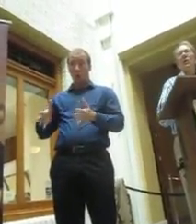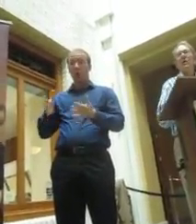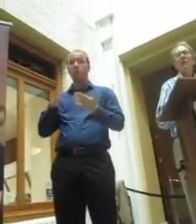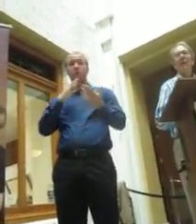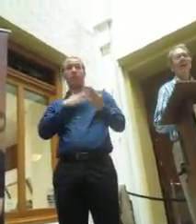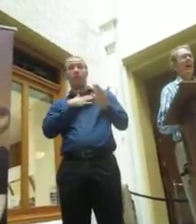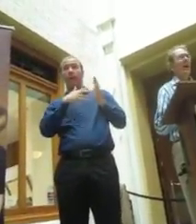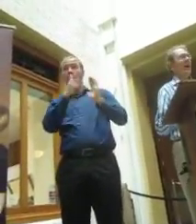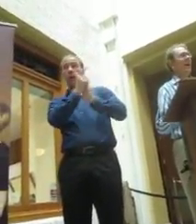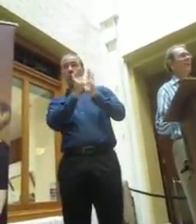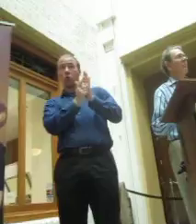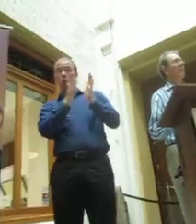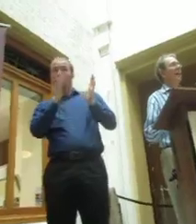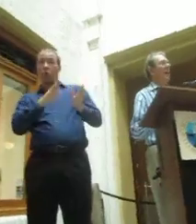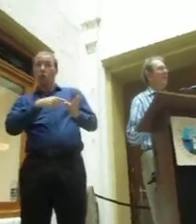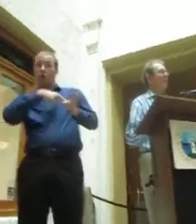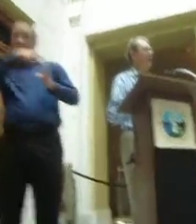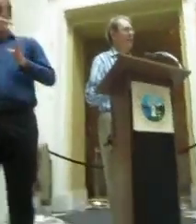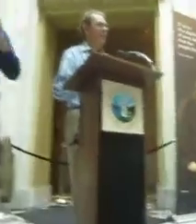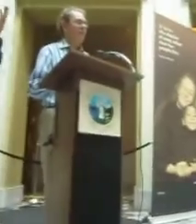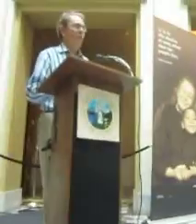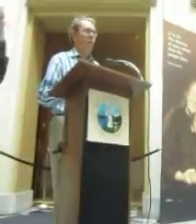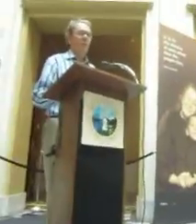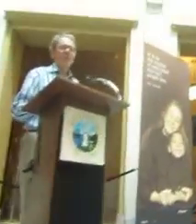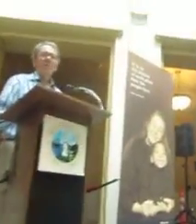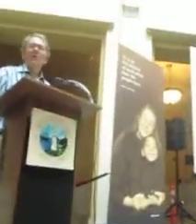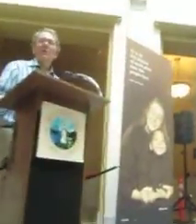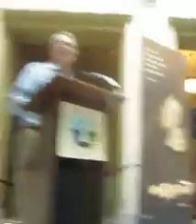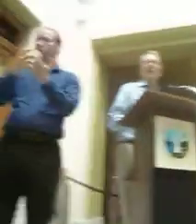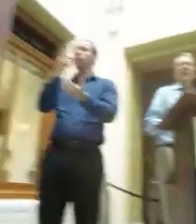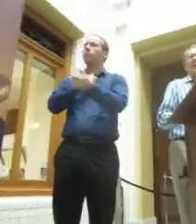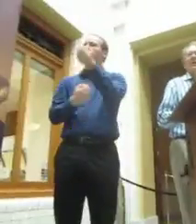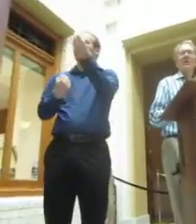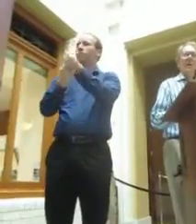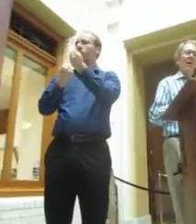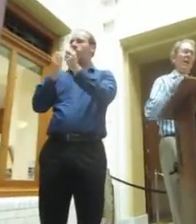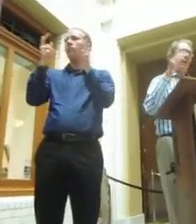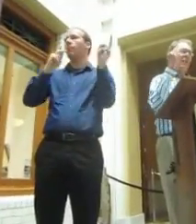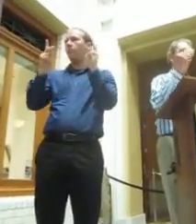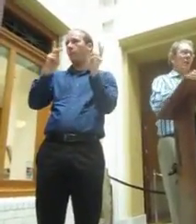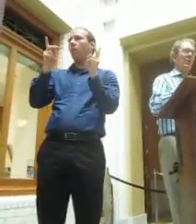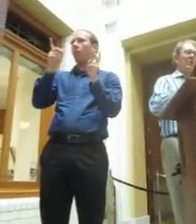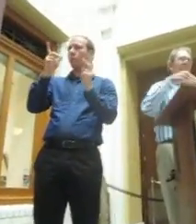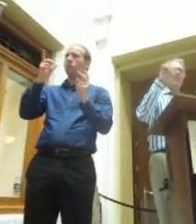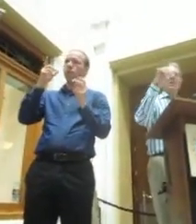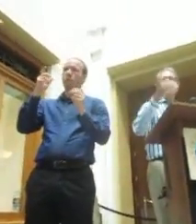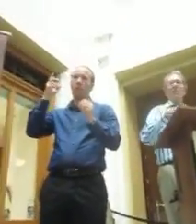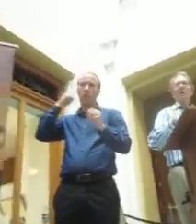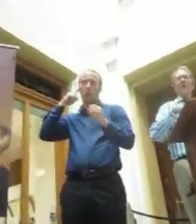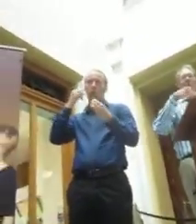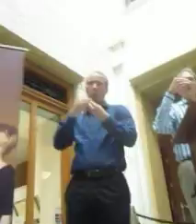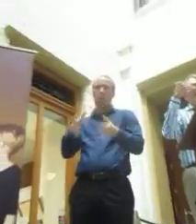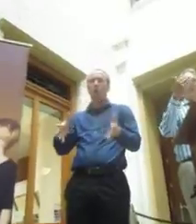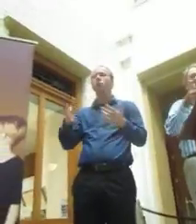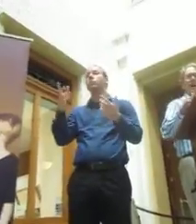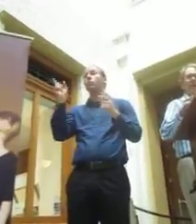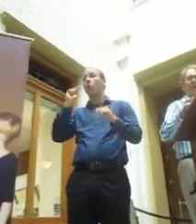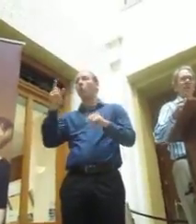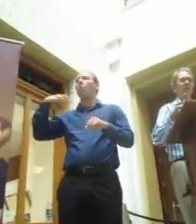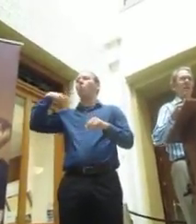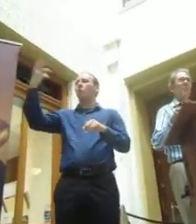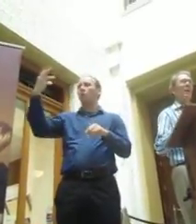as a lawyer, and I have been advocating for people with hearing loss in Washington, in Oregon, and